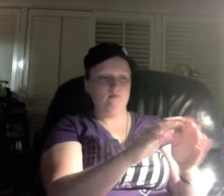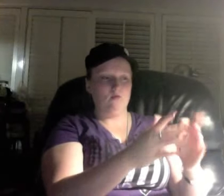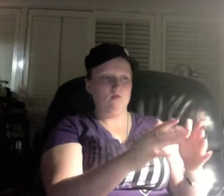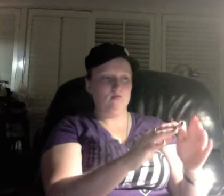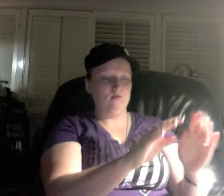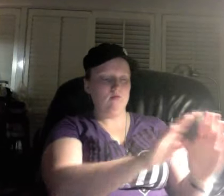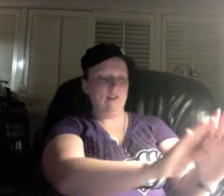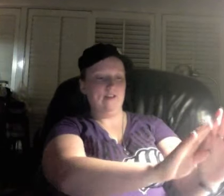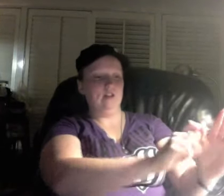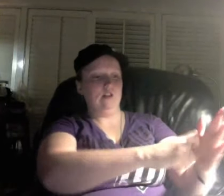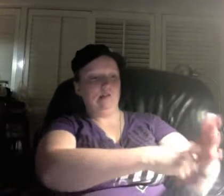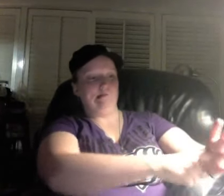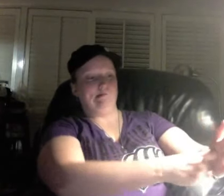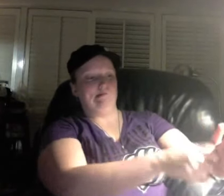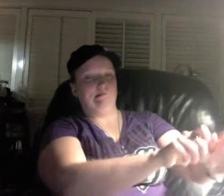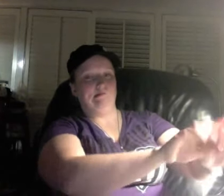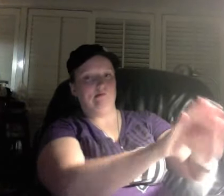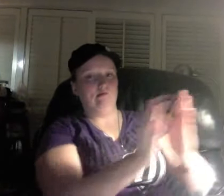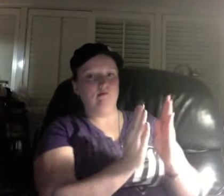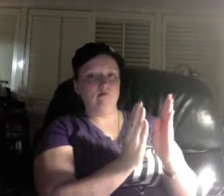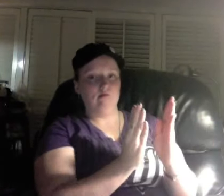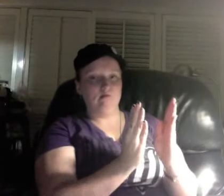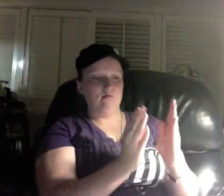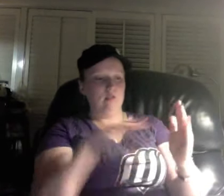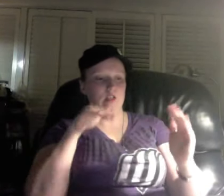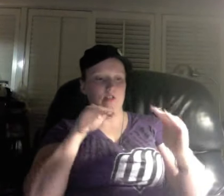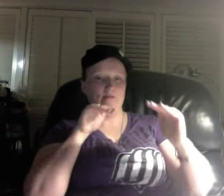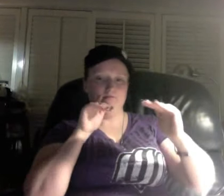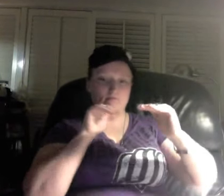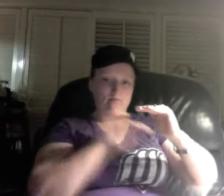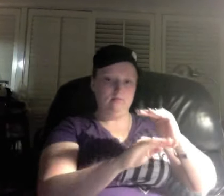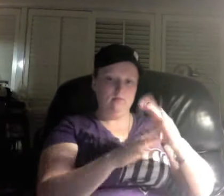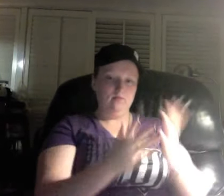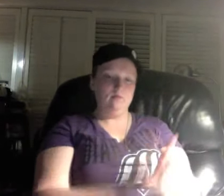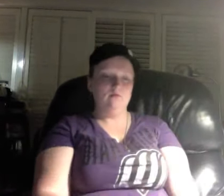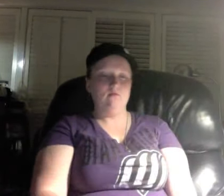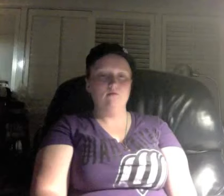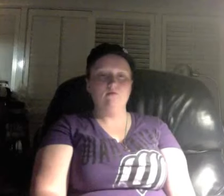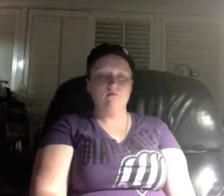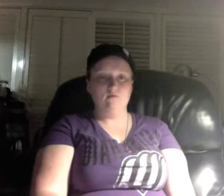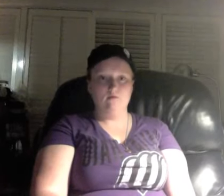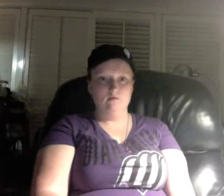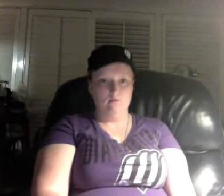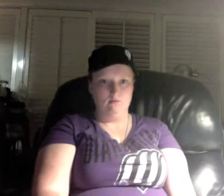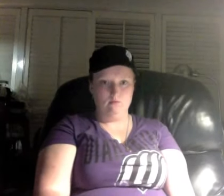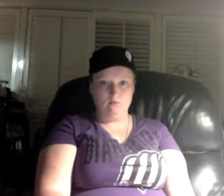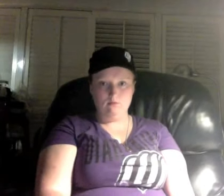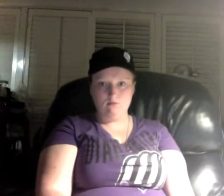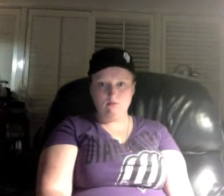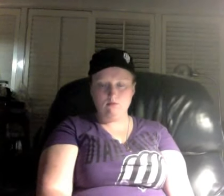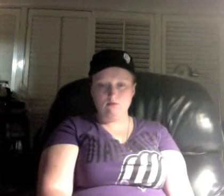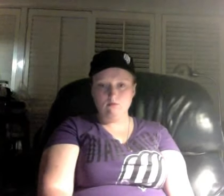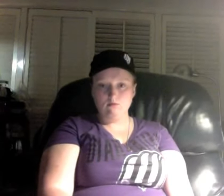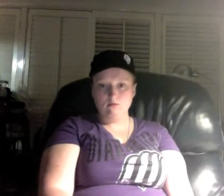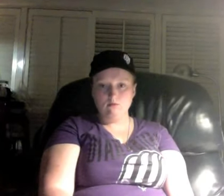And then so I introduce myself, and I start out with my focus questions, asking, maybe about the Olympics, who's seen the